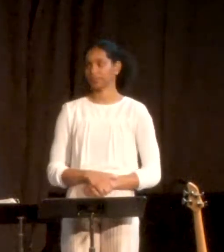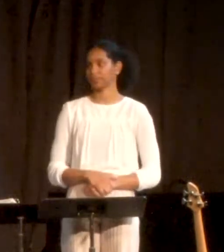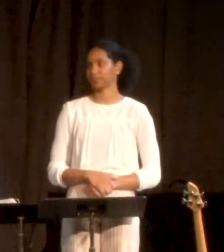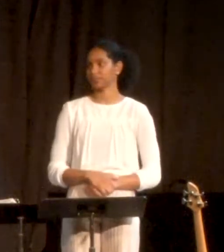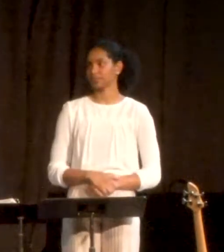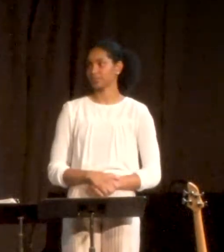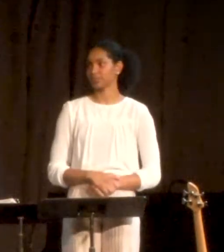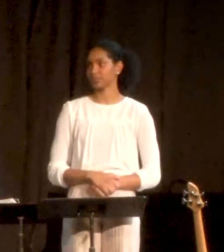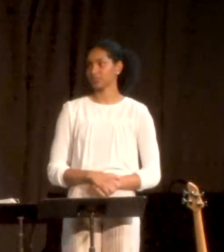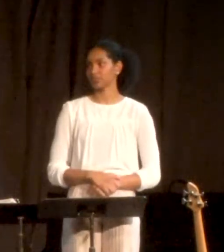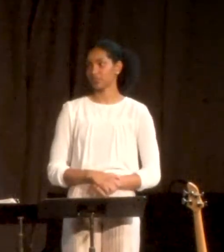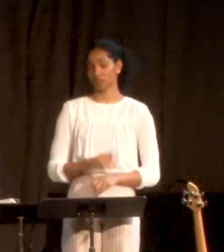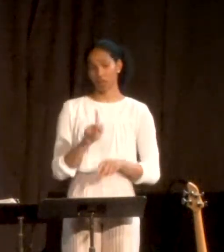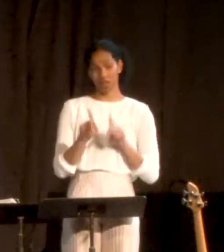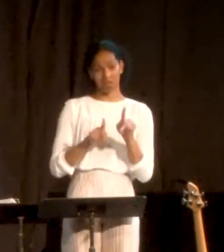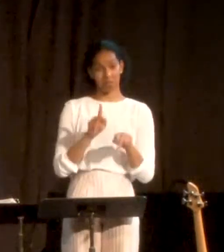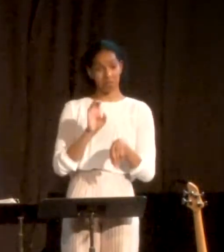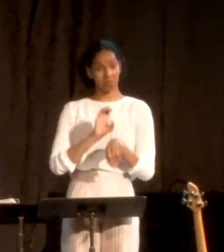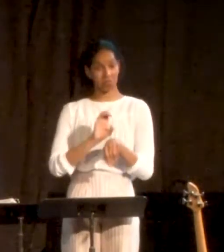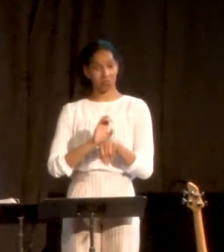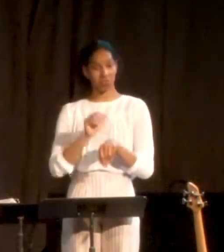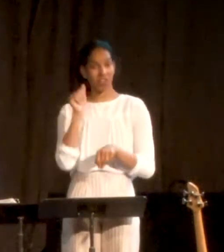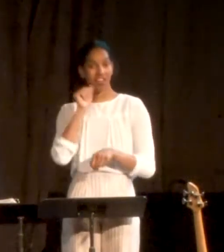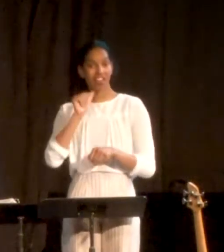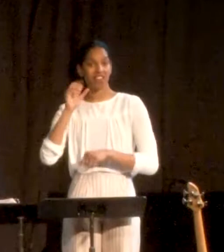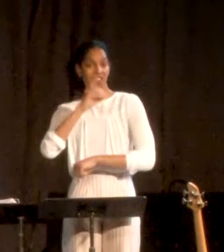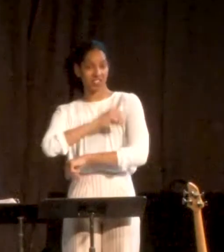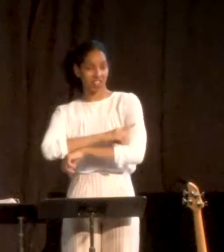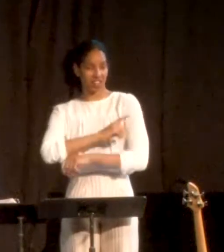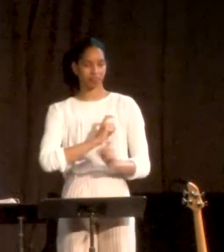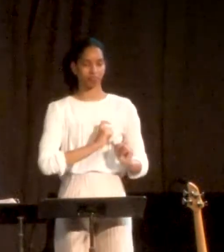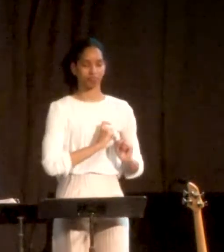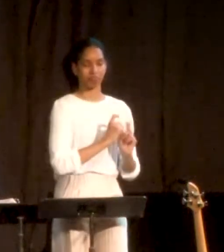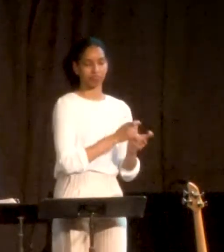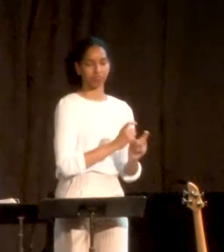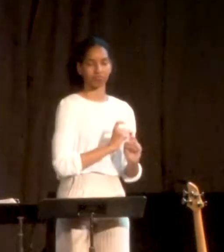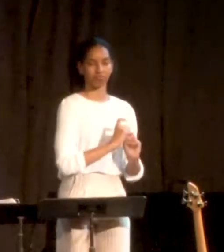was the congregation's daily distribution of charity.